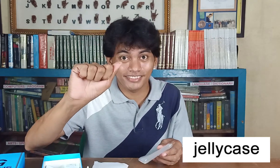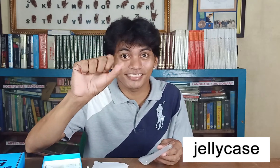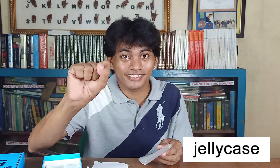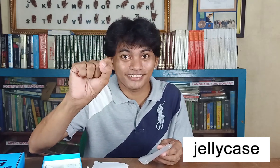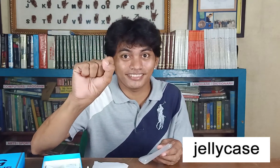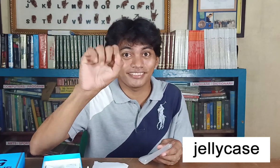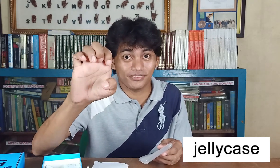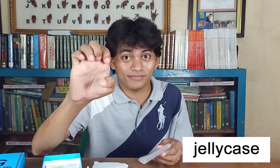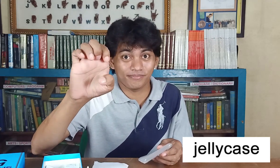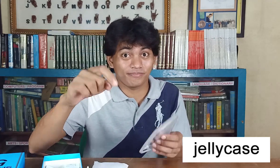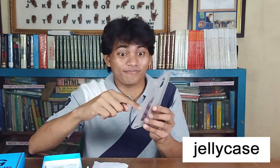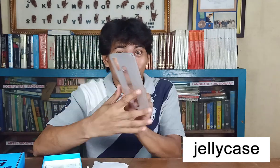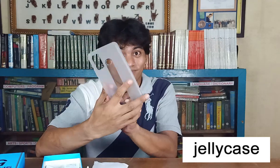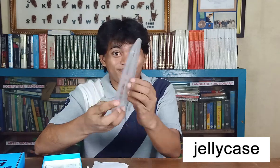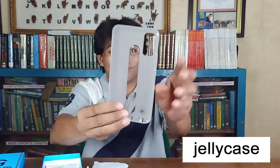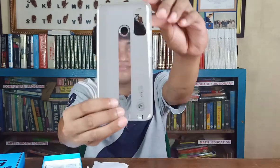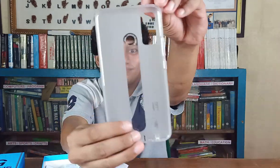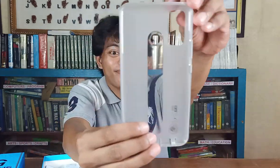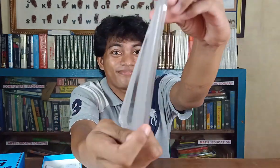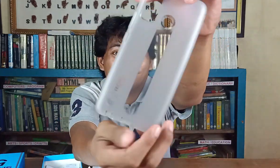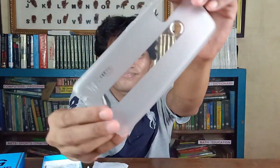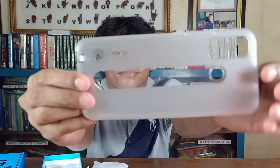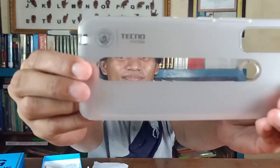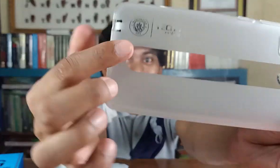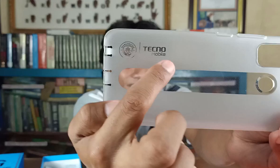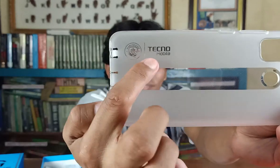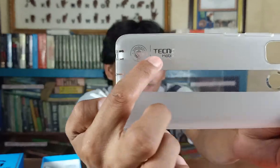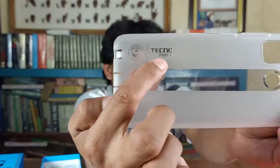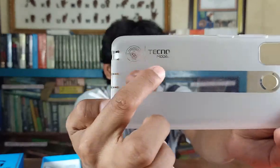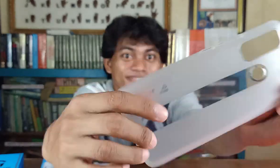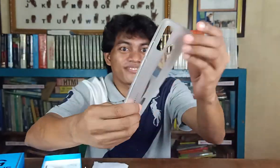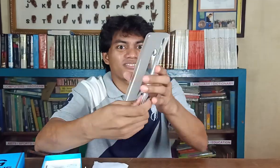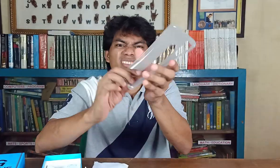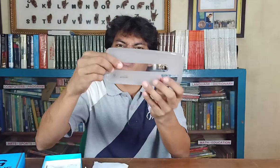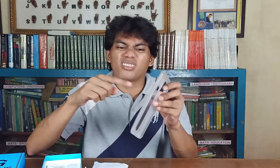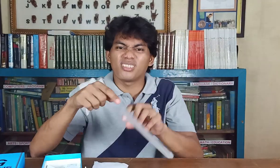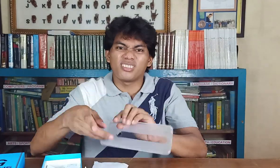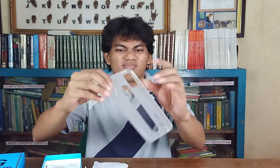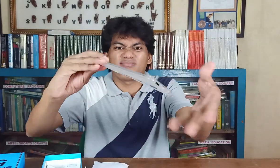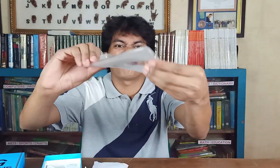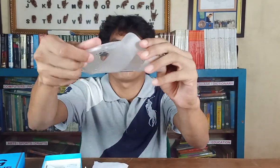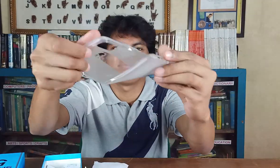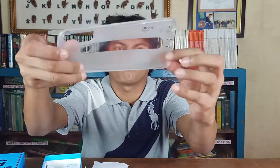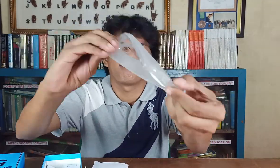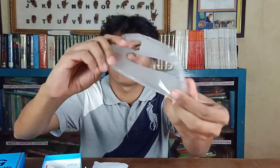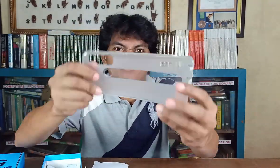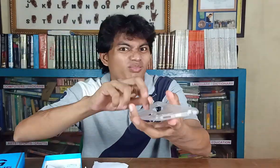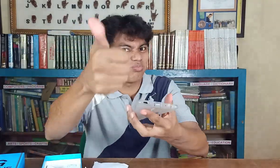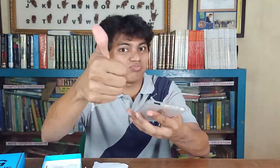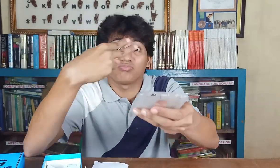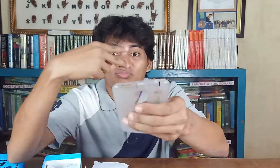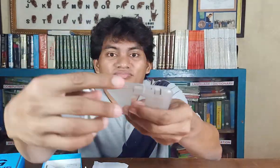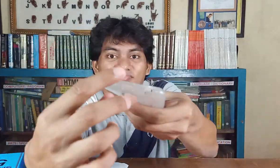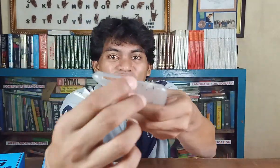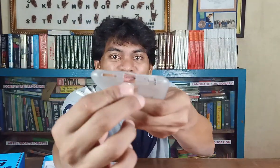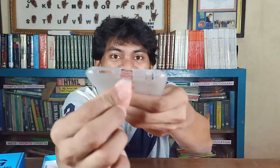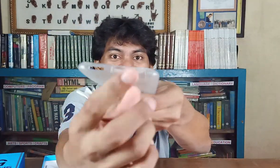See, it even has holes for slots.